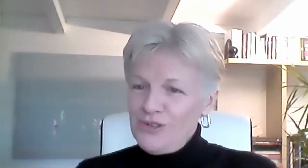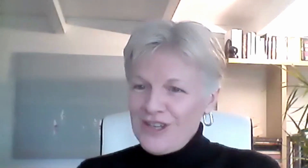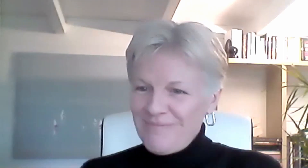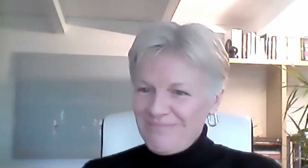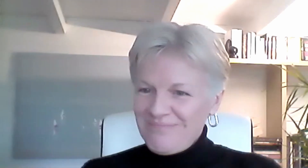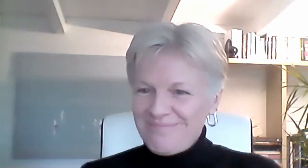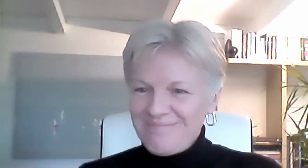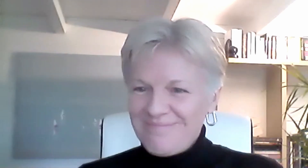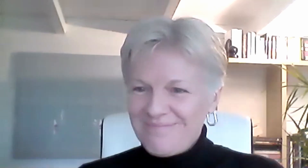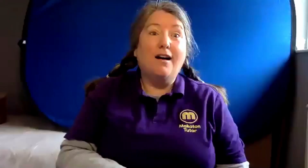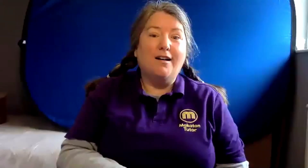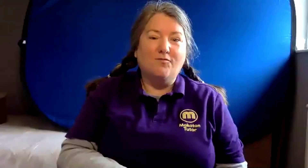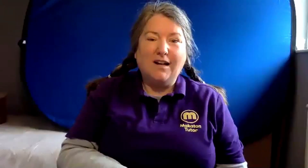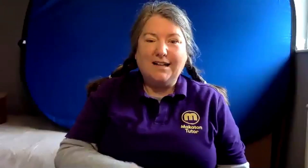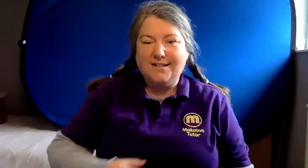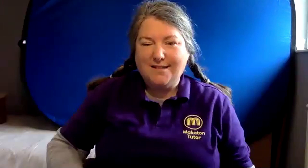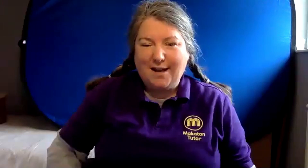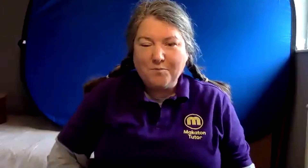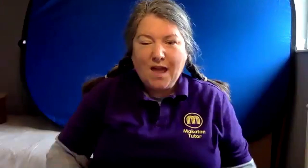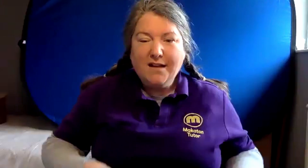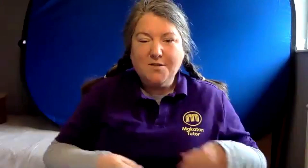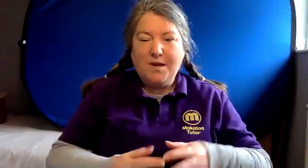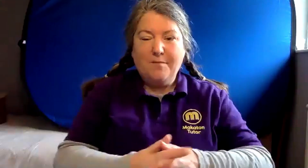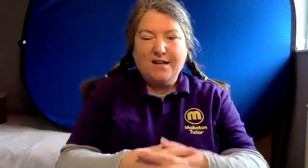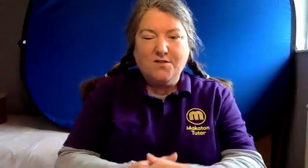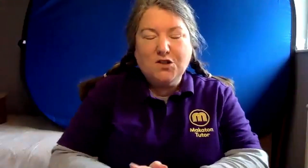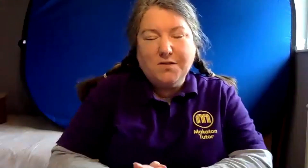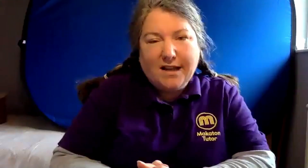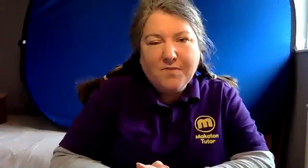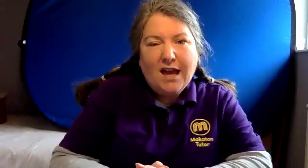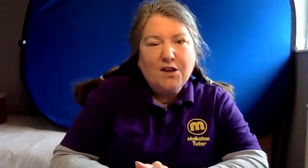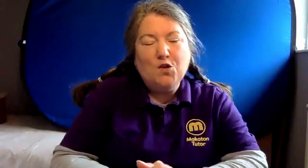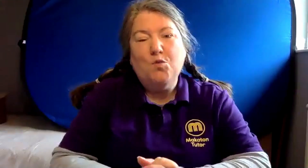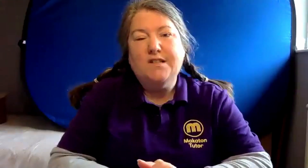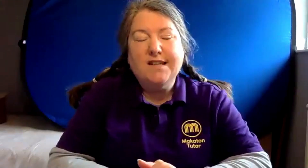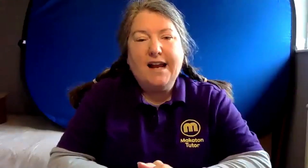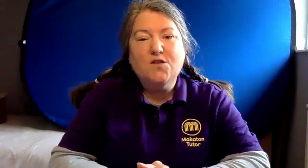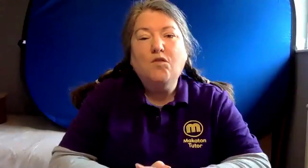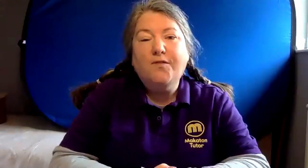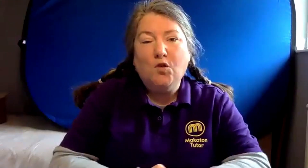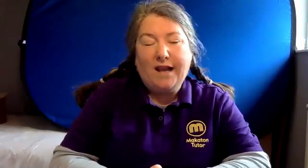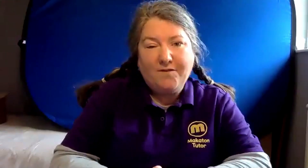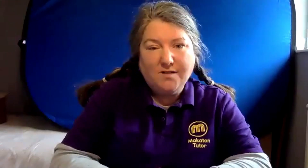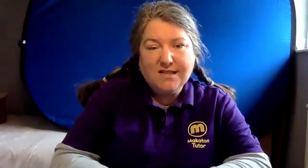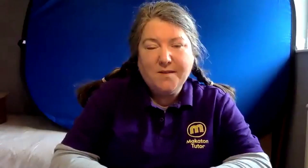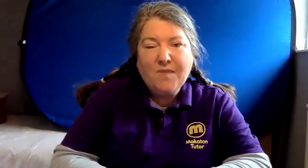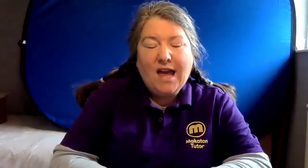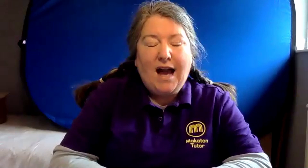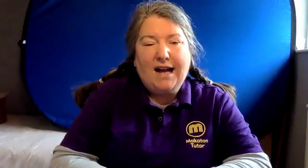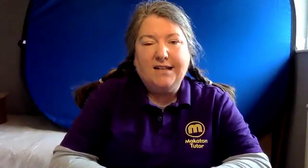tutor? Right. So to be a Makaton tutor, you would attend all 4 levels, and